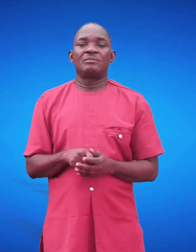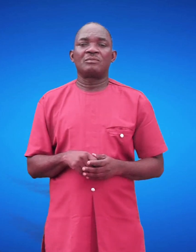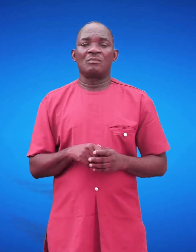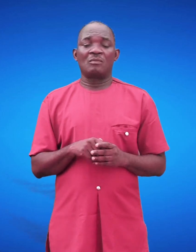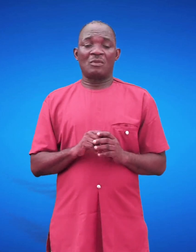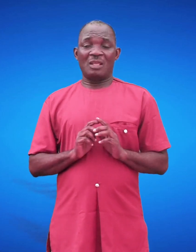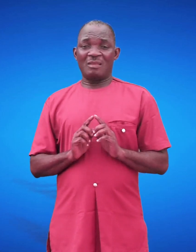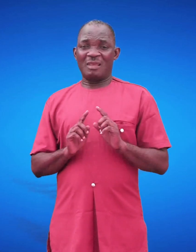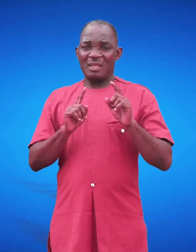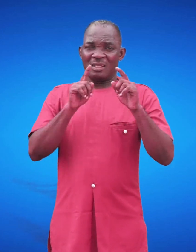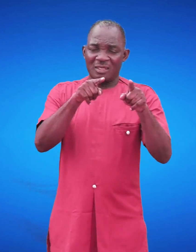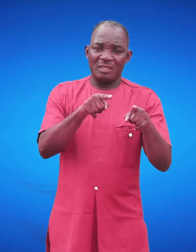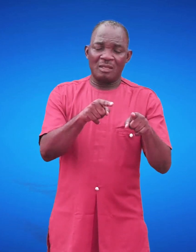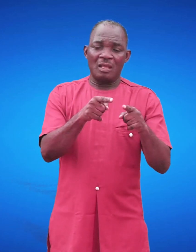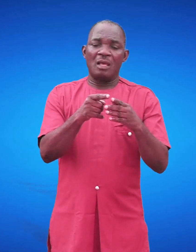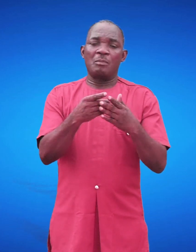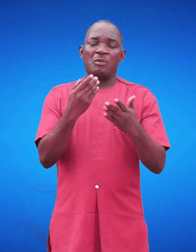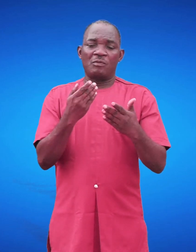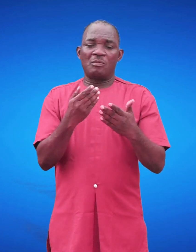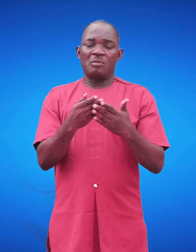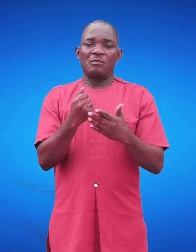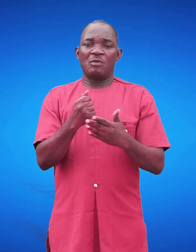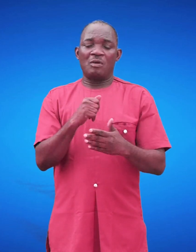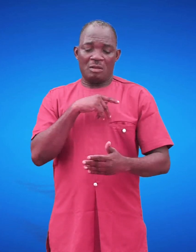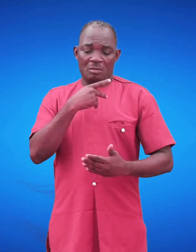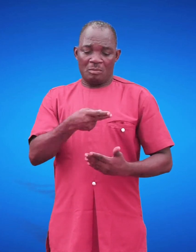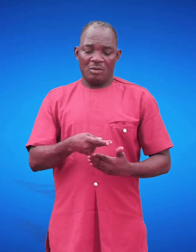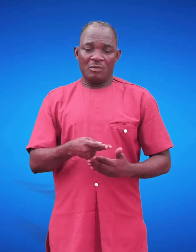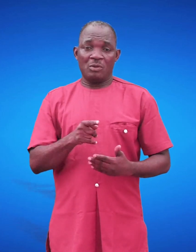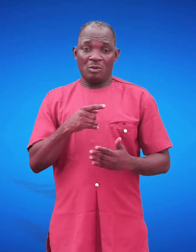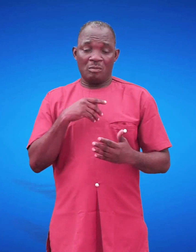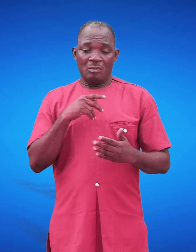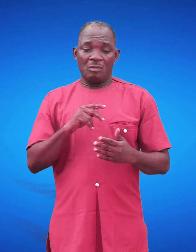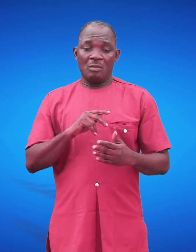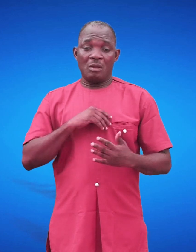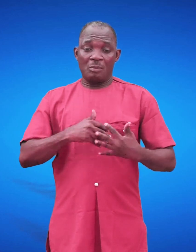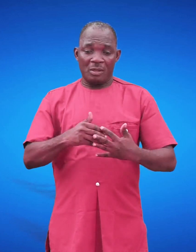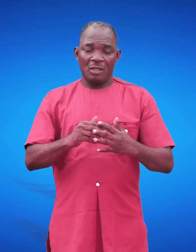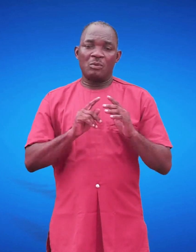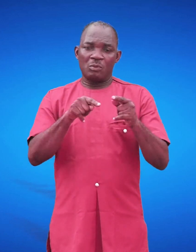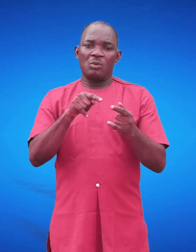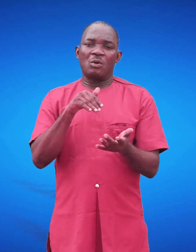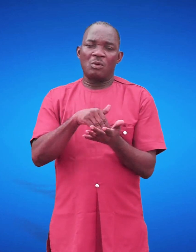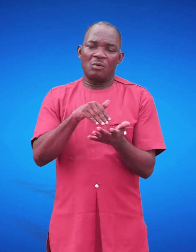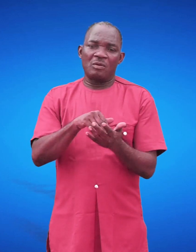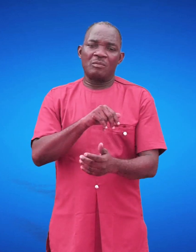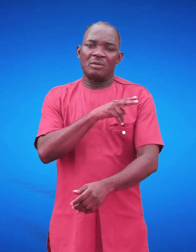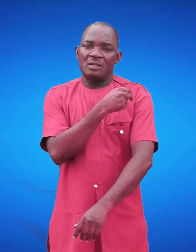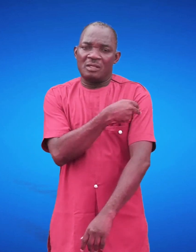Attending prenatal clinics if you are pregnant. 6.